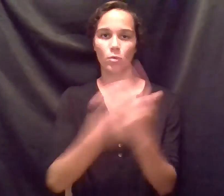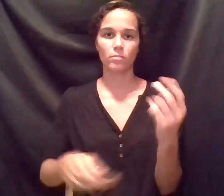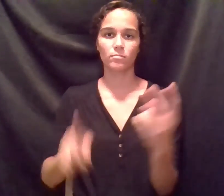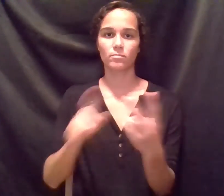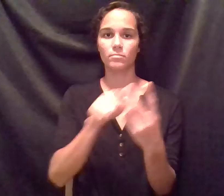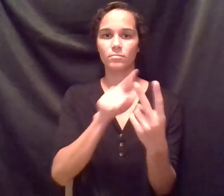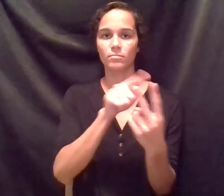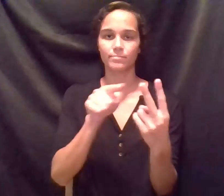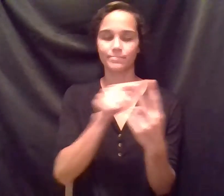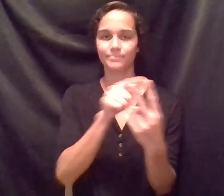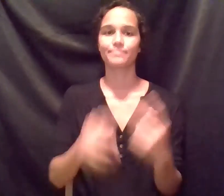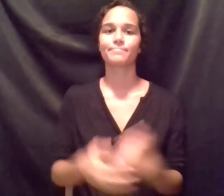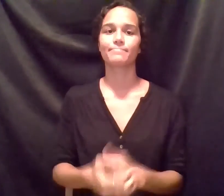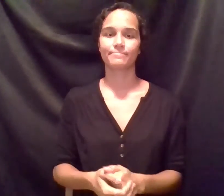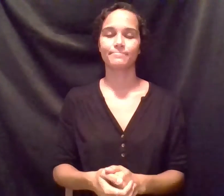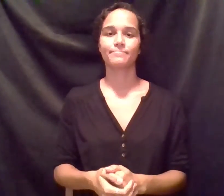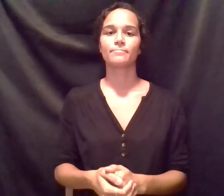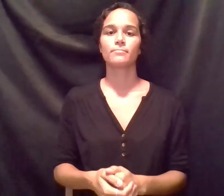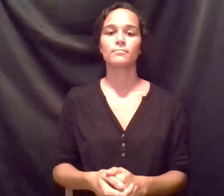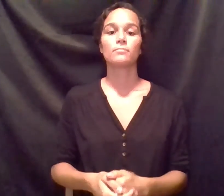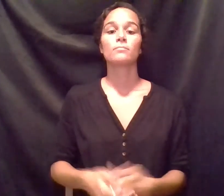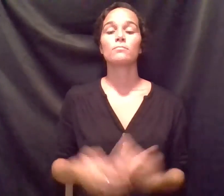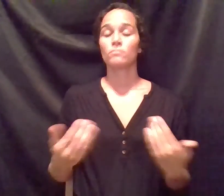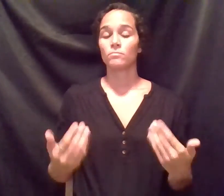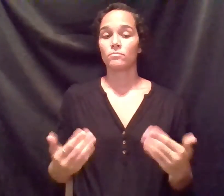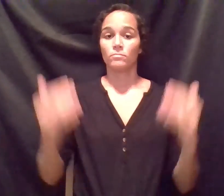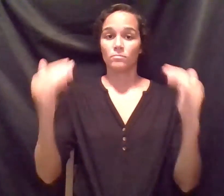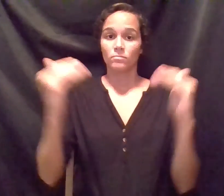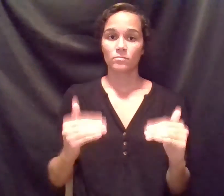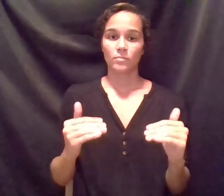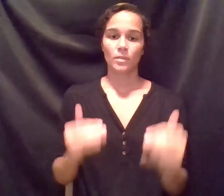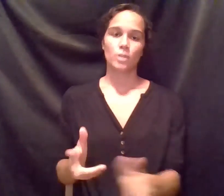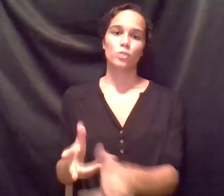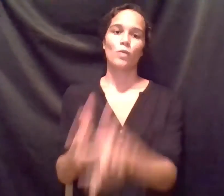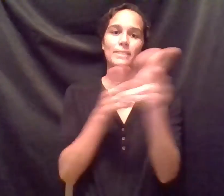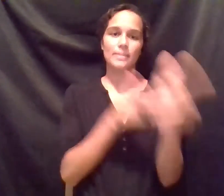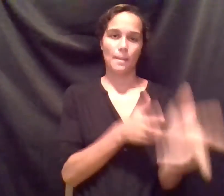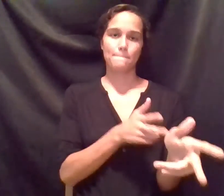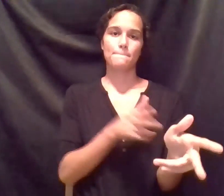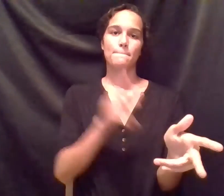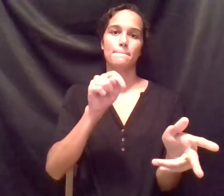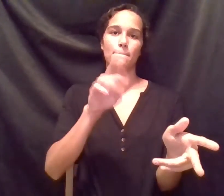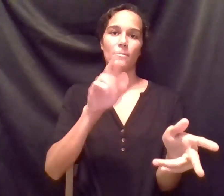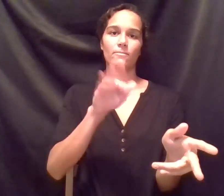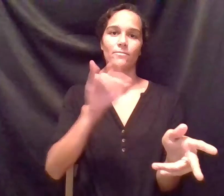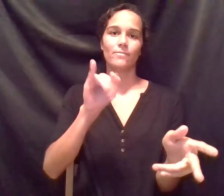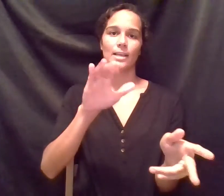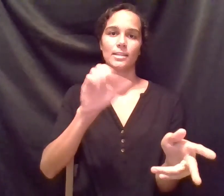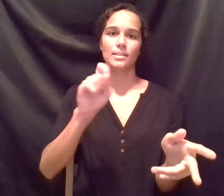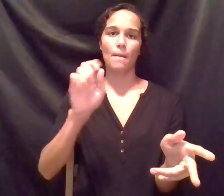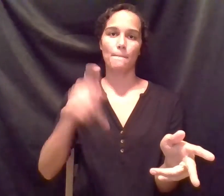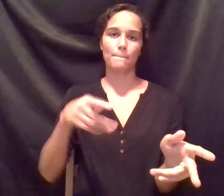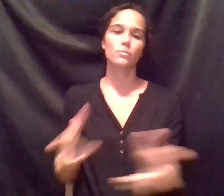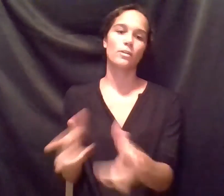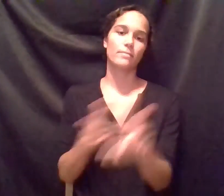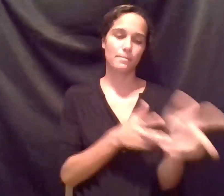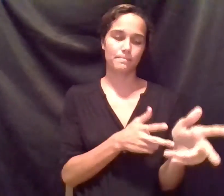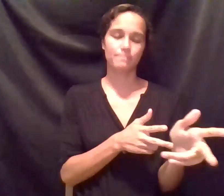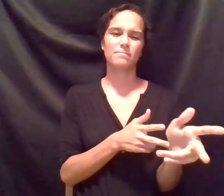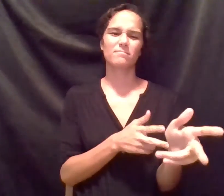what can they legally do in a traffic stop? Okay? Because traffic stops, they're their own little thing. Okay?